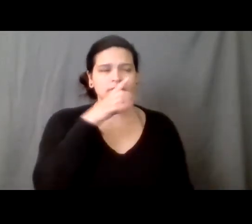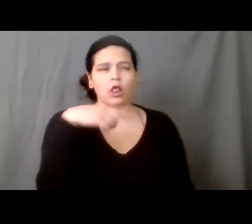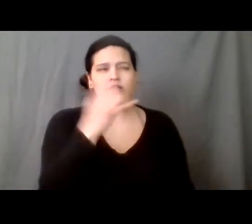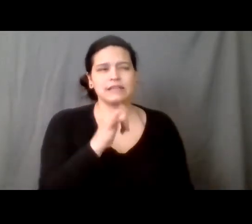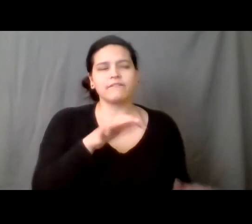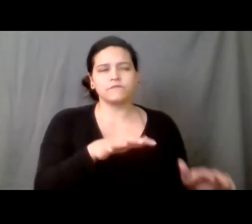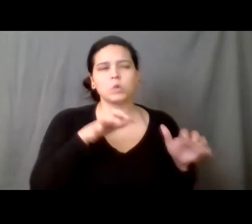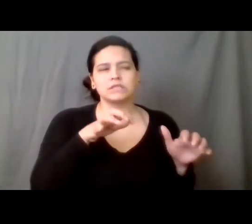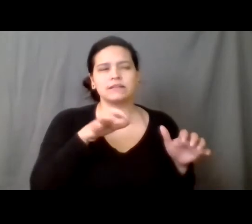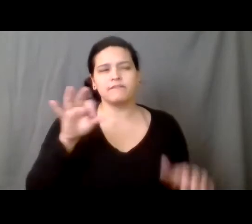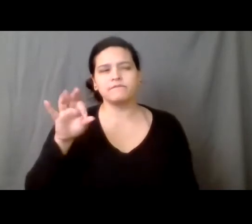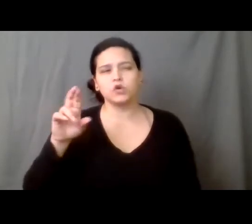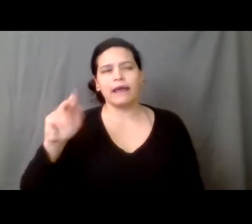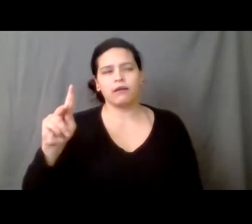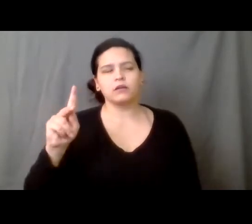it a second.